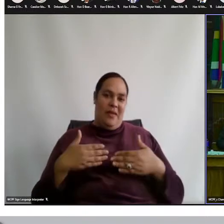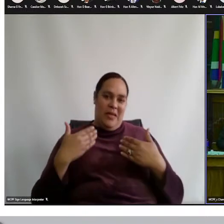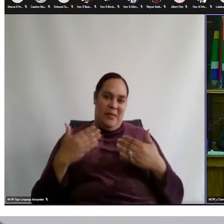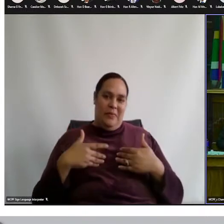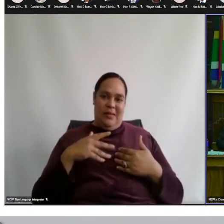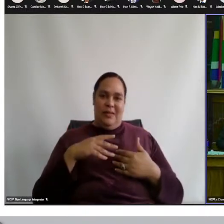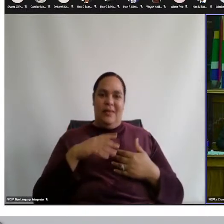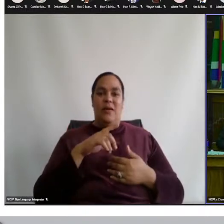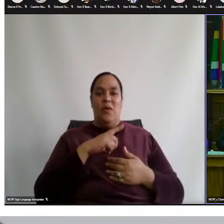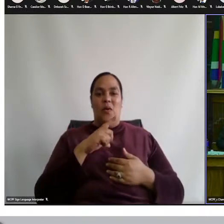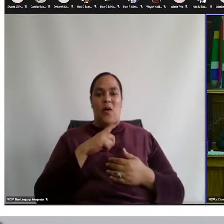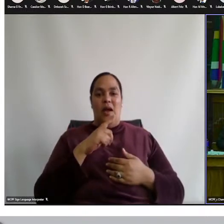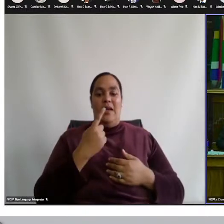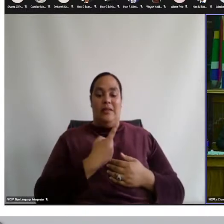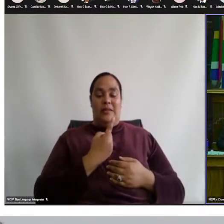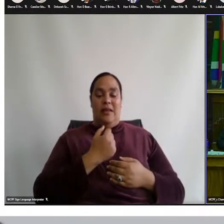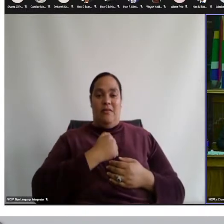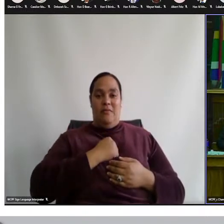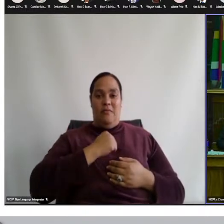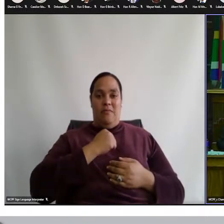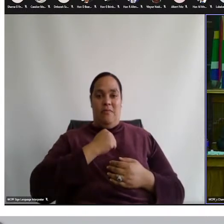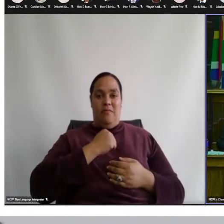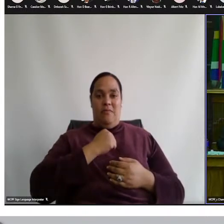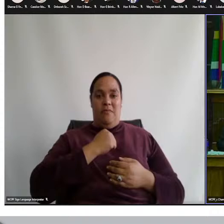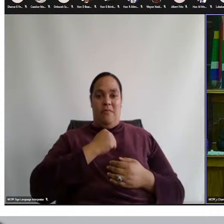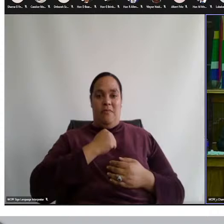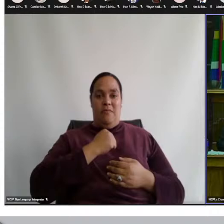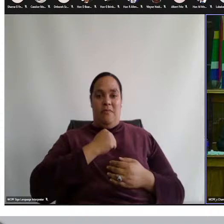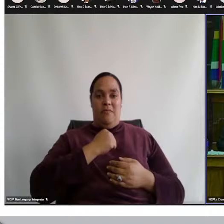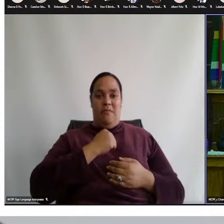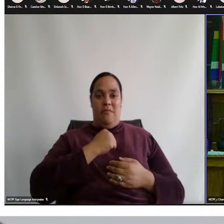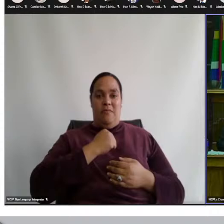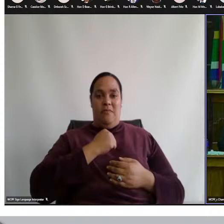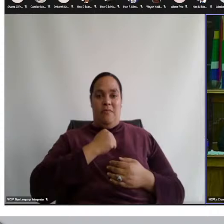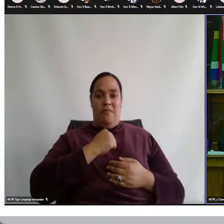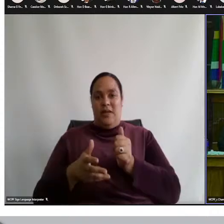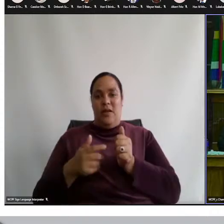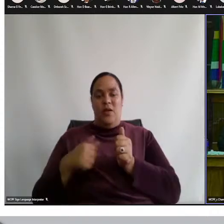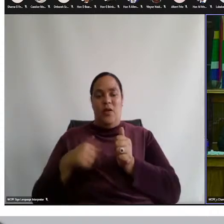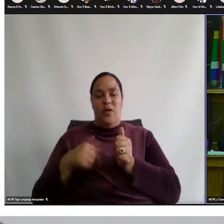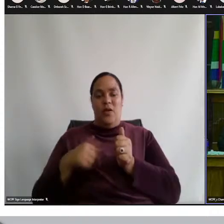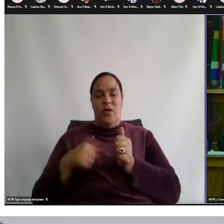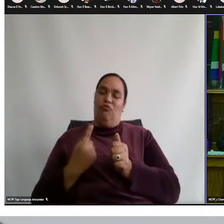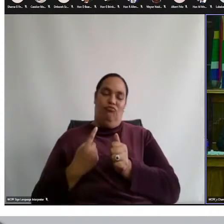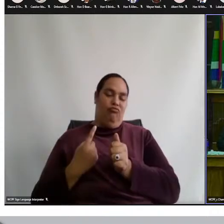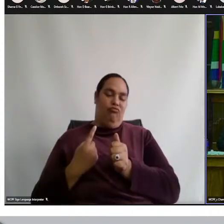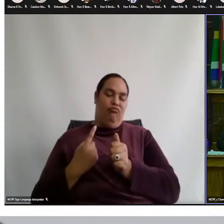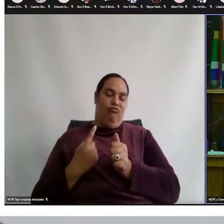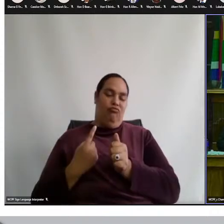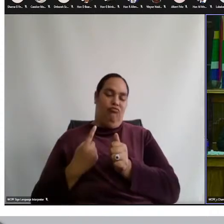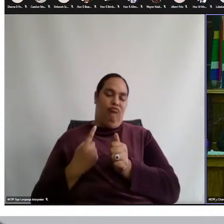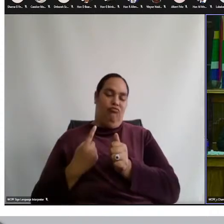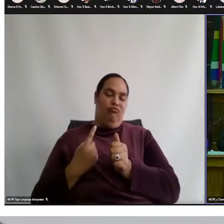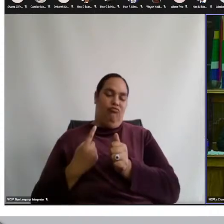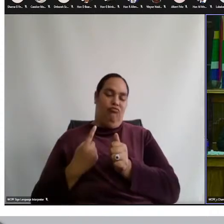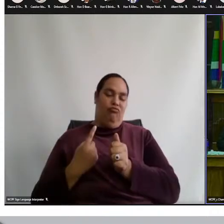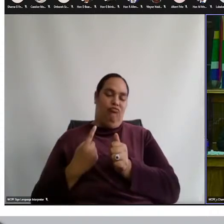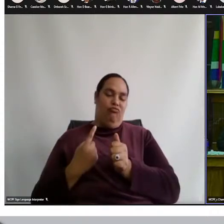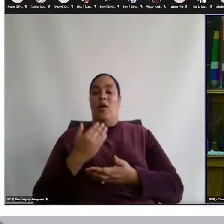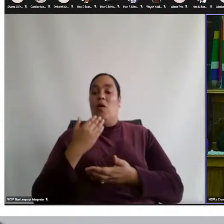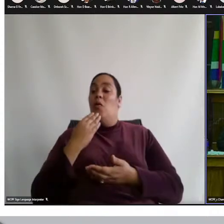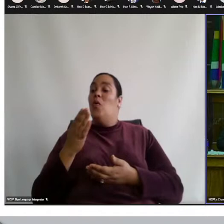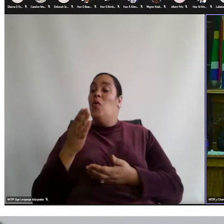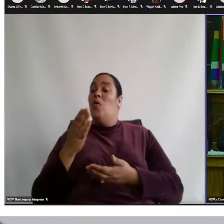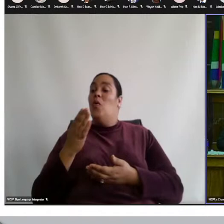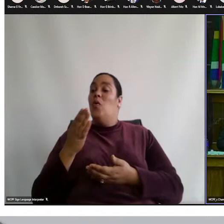that myself and the honorable deputy speaker are not alone. We've got here in our